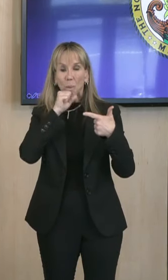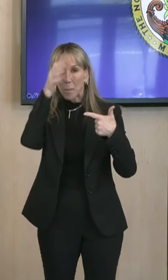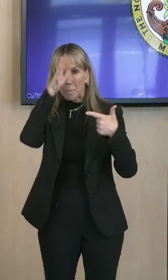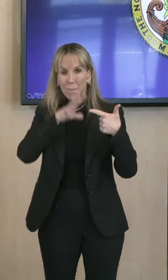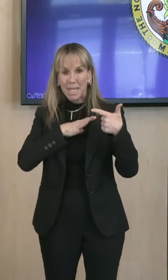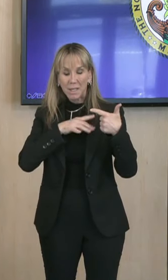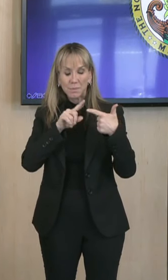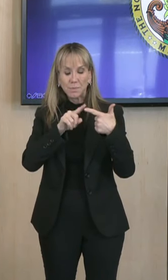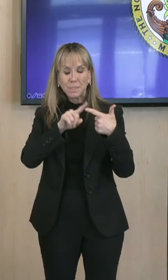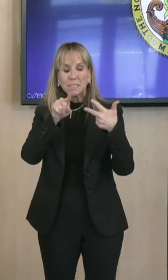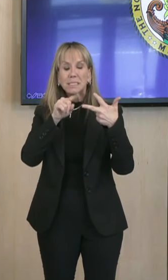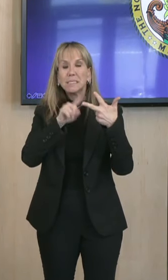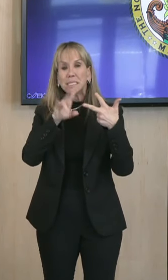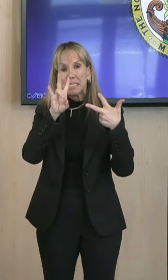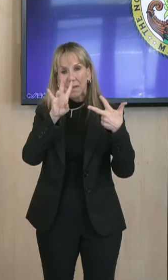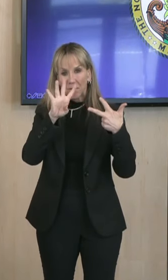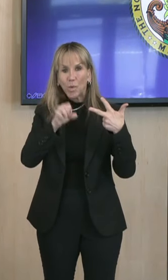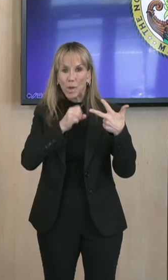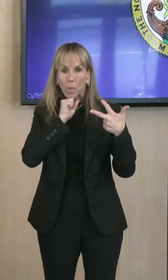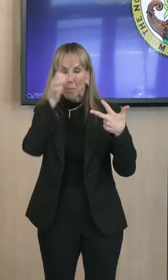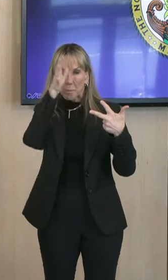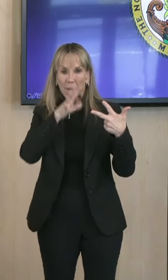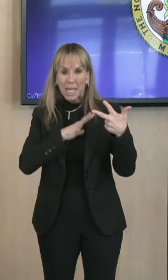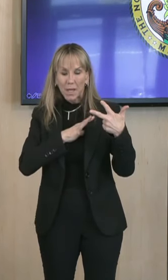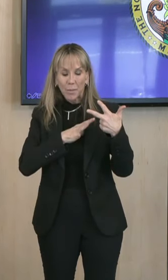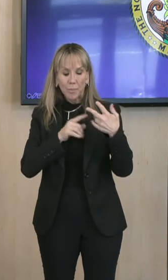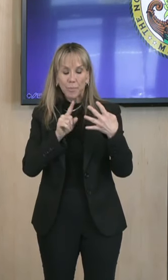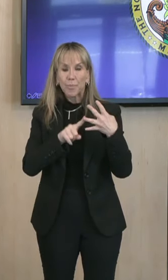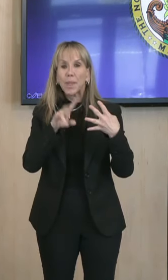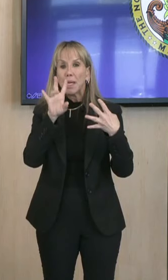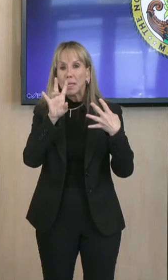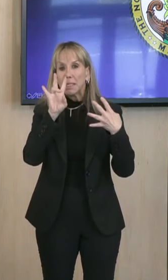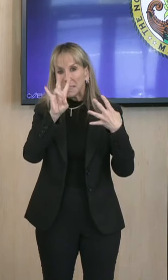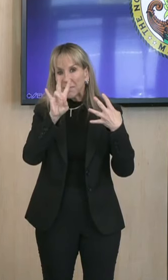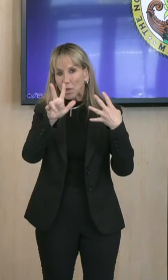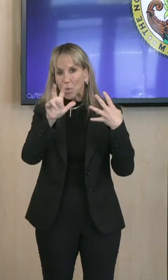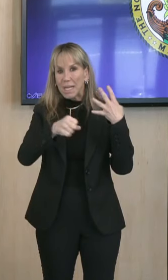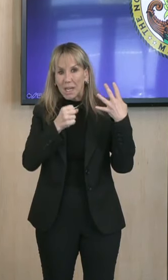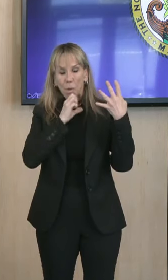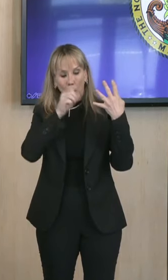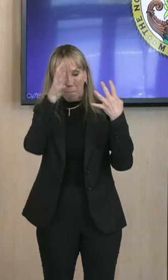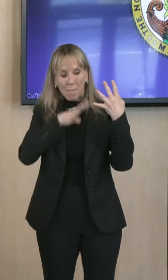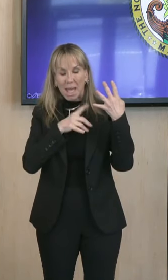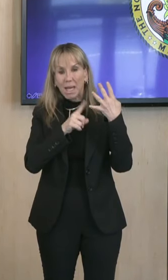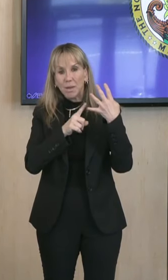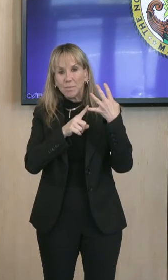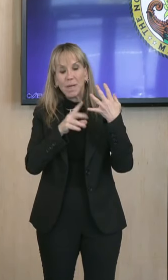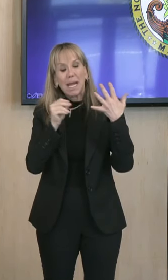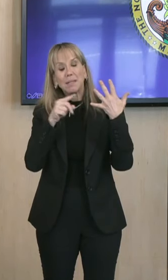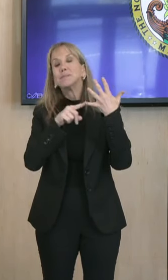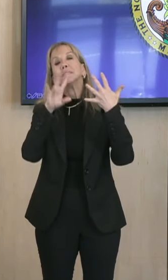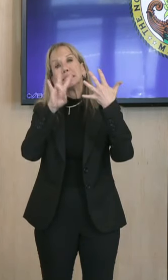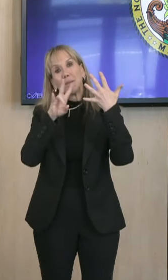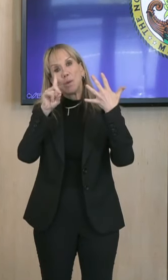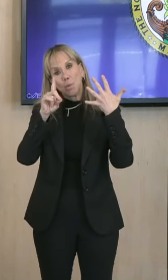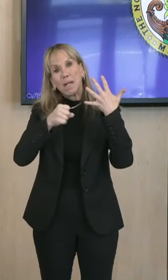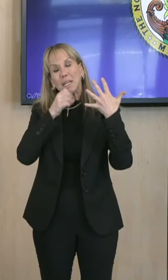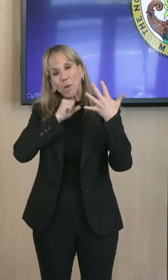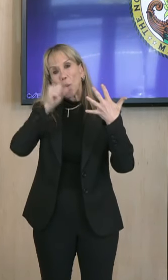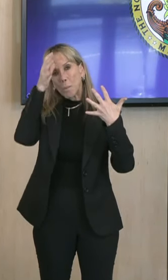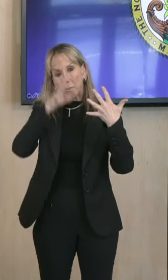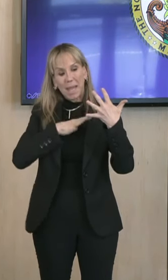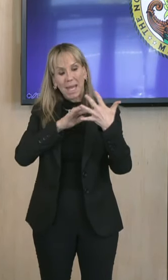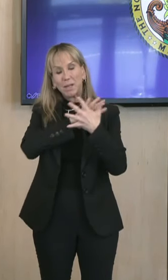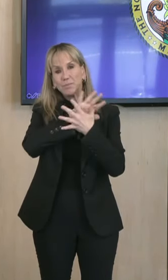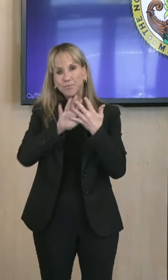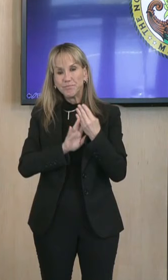a 74-year-old male, a 73-year-old male, and a 71-year-old male.